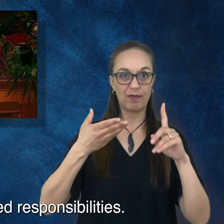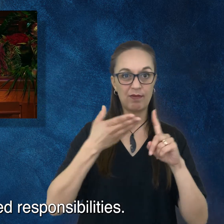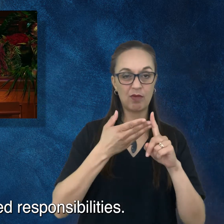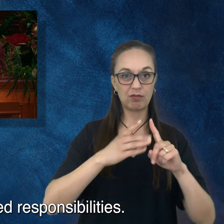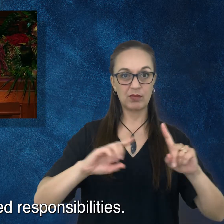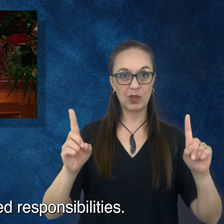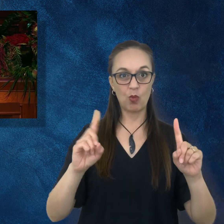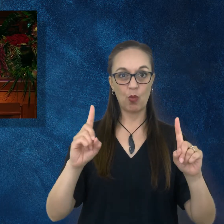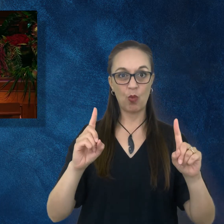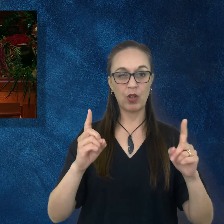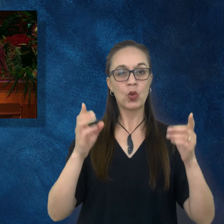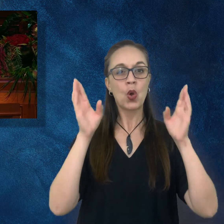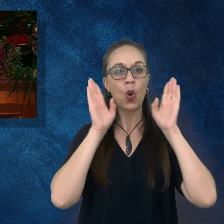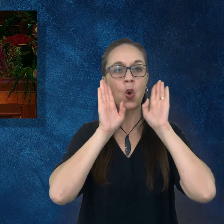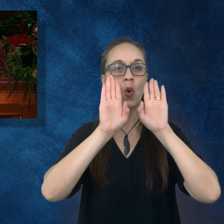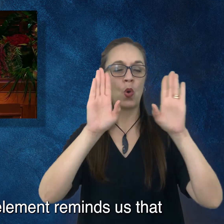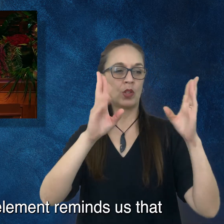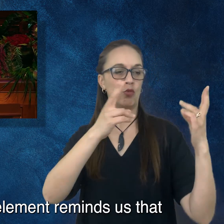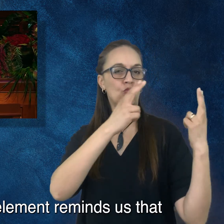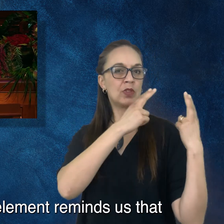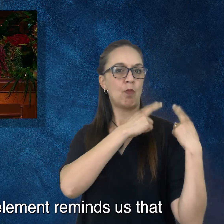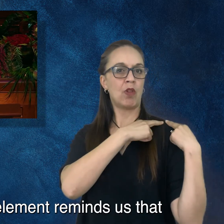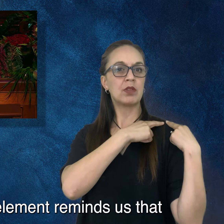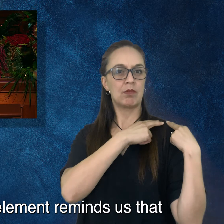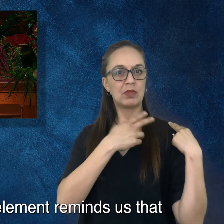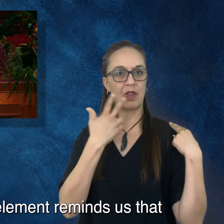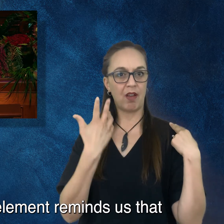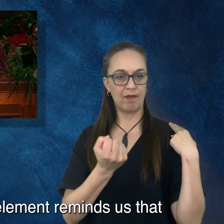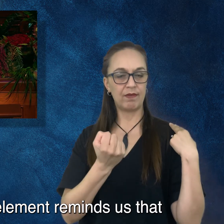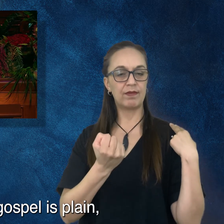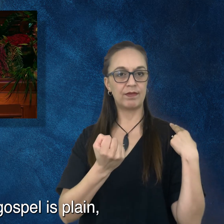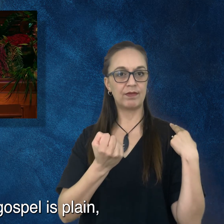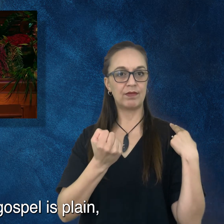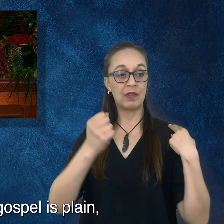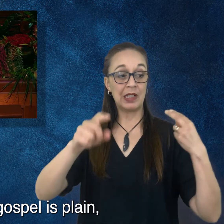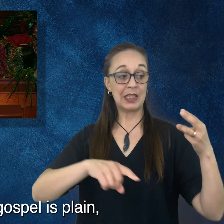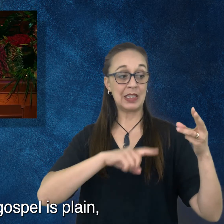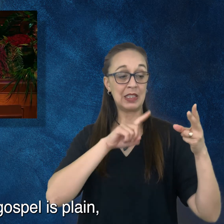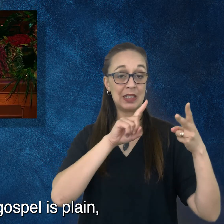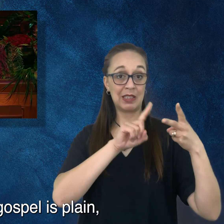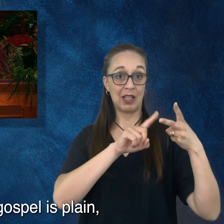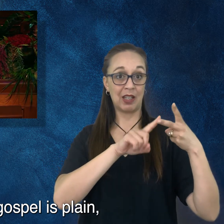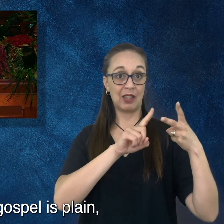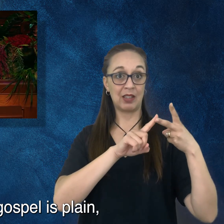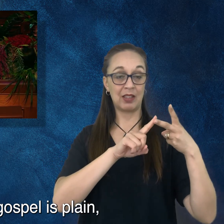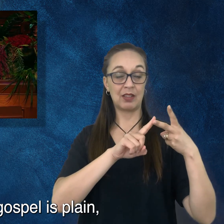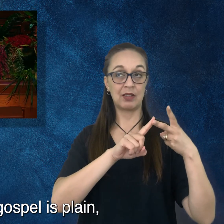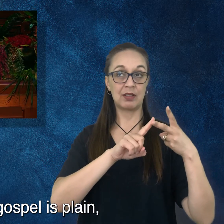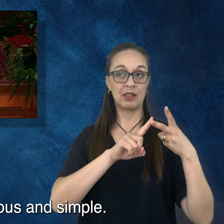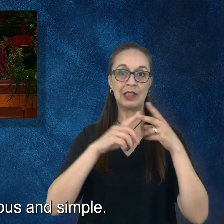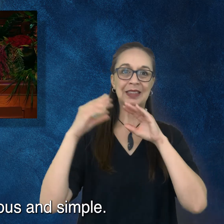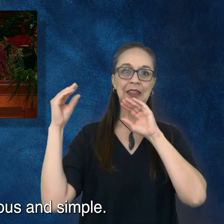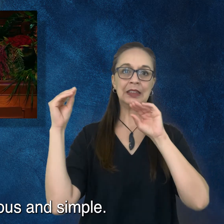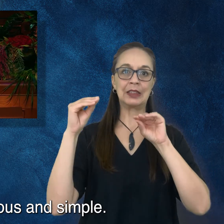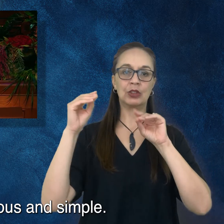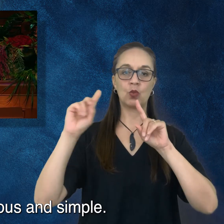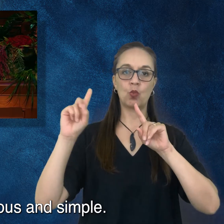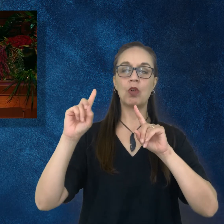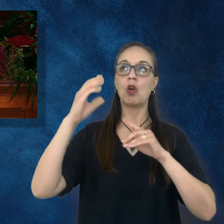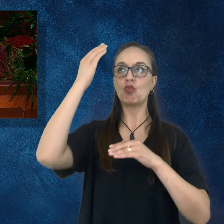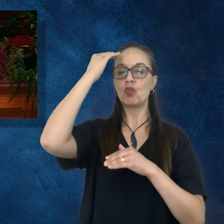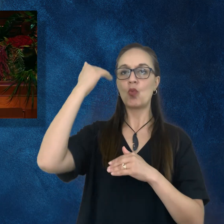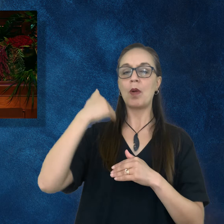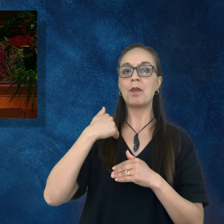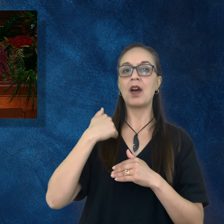responsibilities. The second element reminds us that the gospel is plain, precious, and